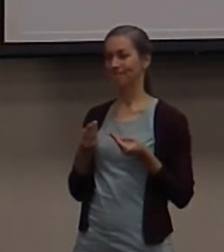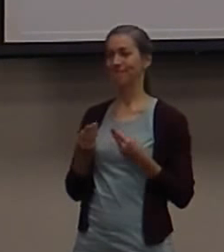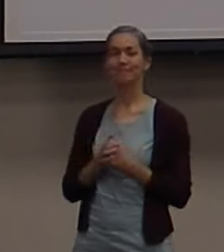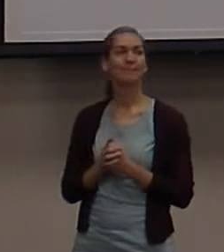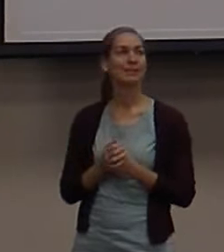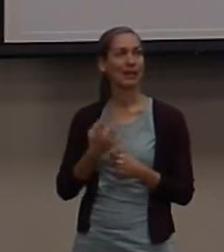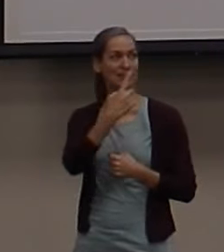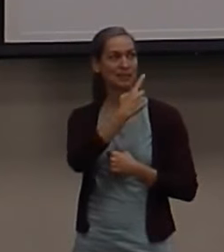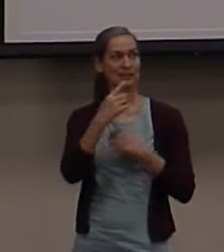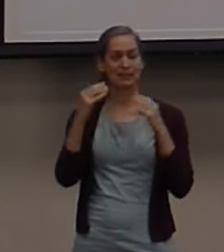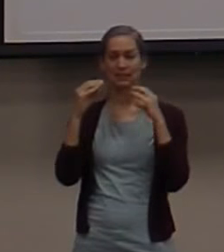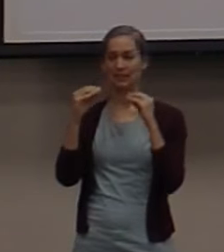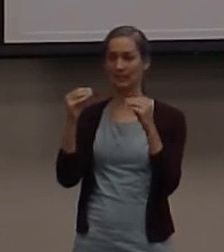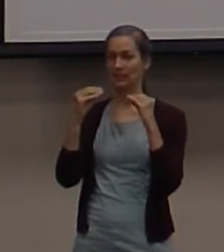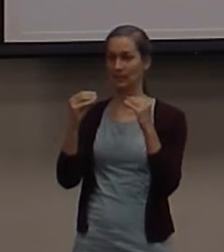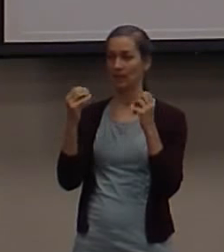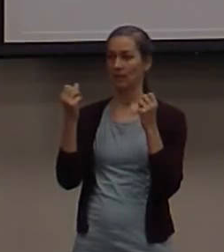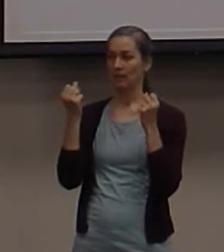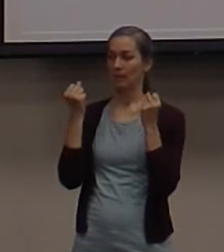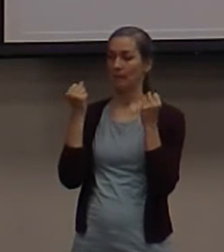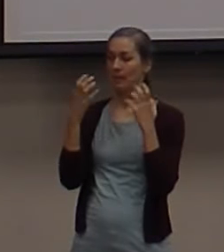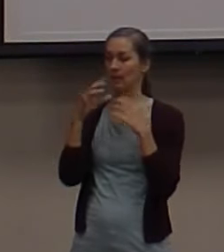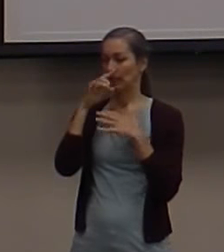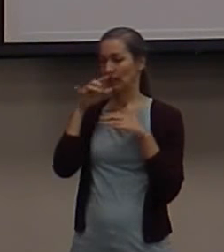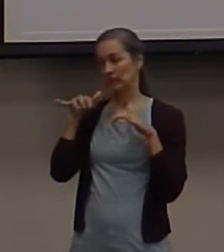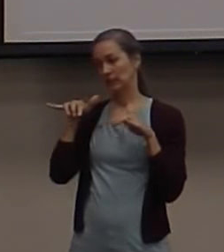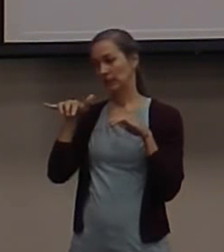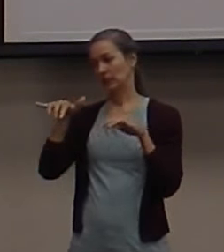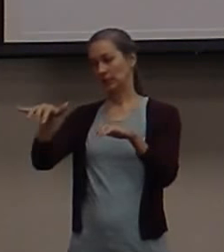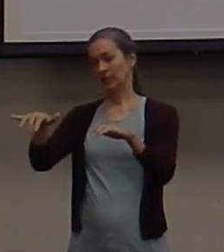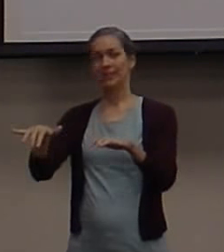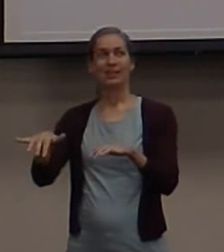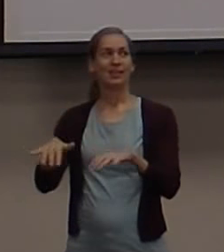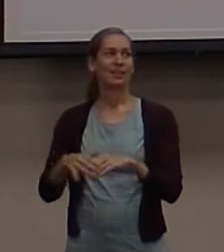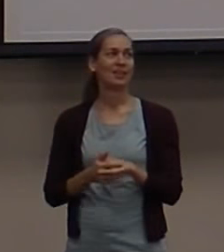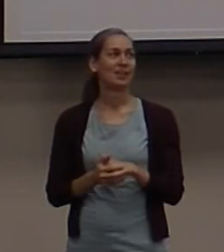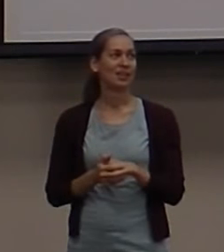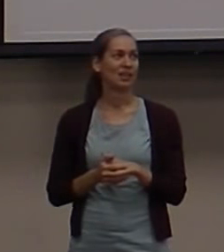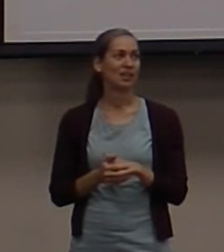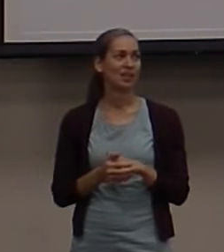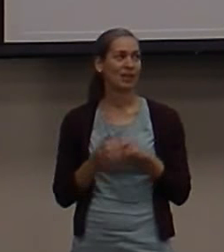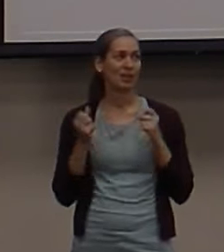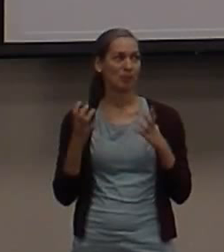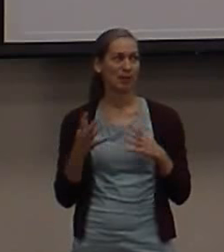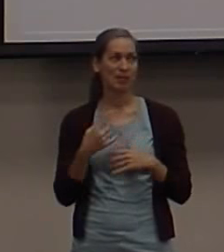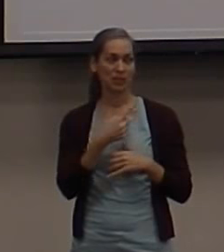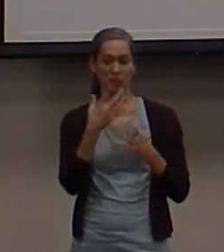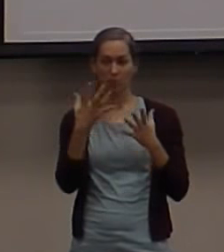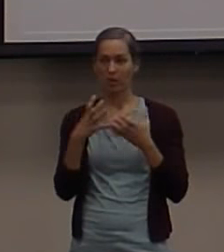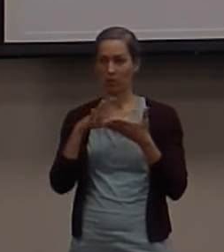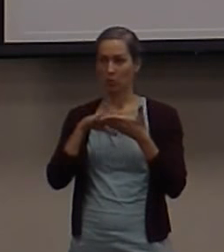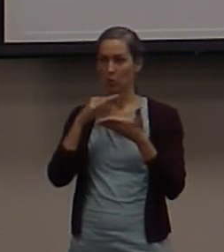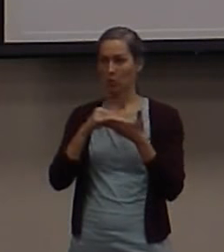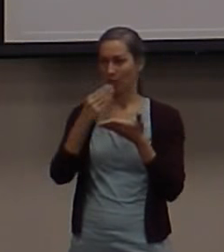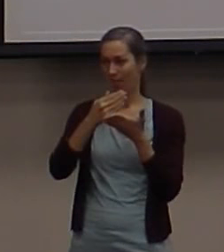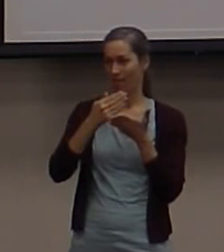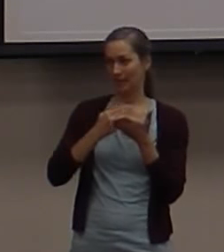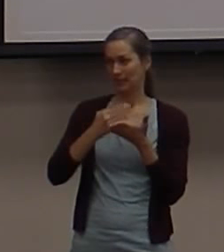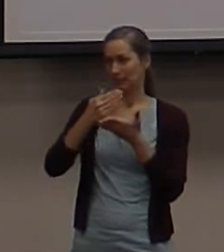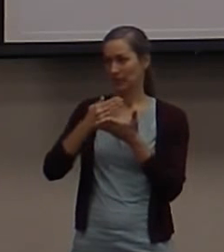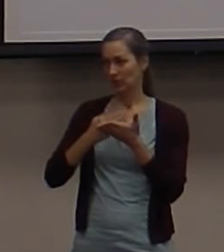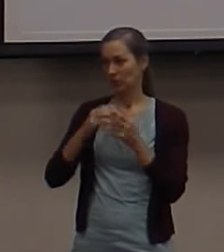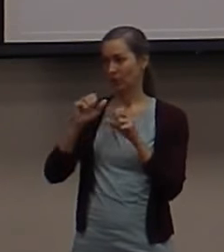She teaches so many children, including this one. And she wants to learn her lessons